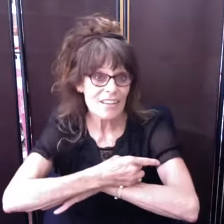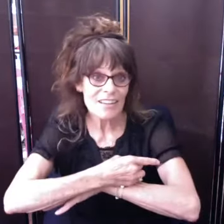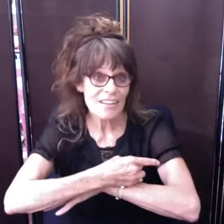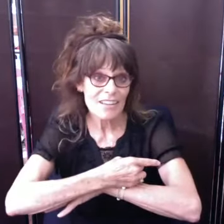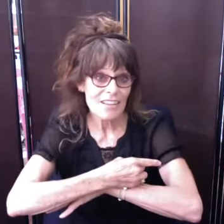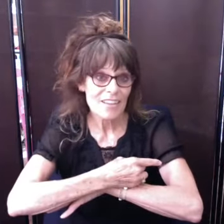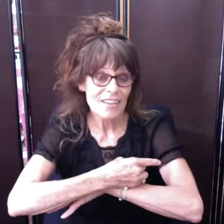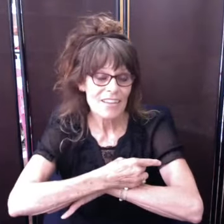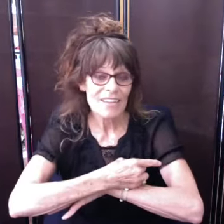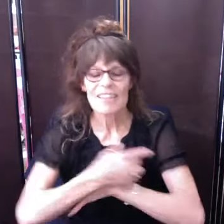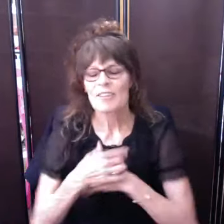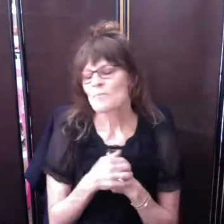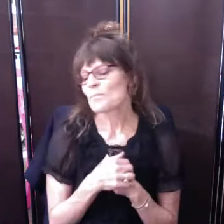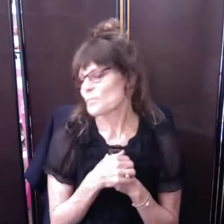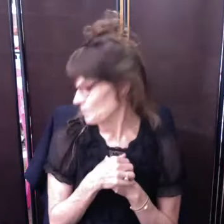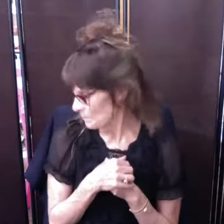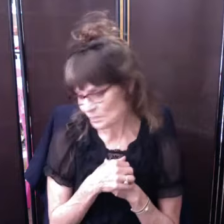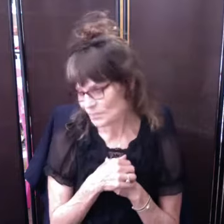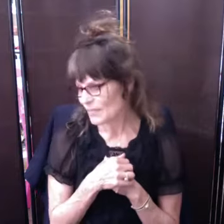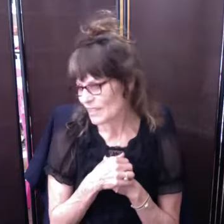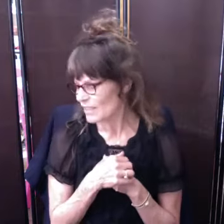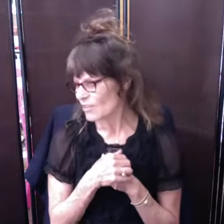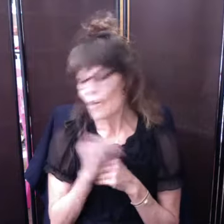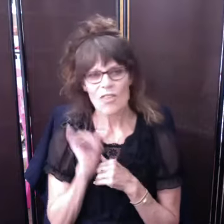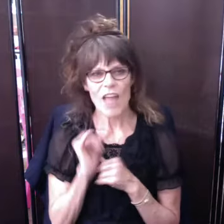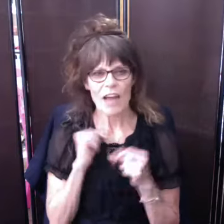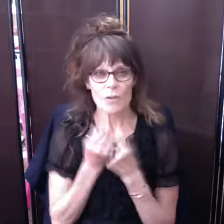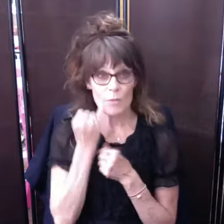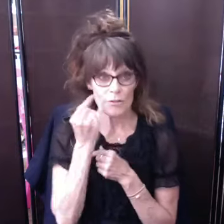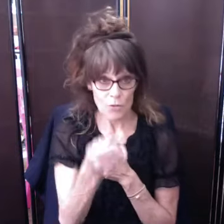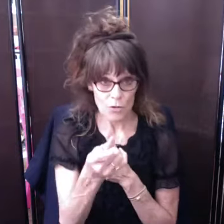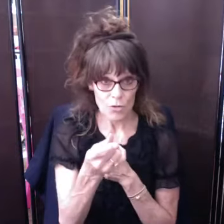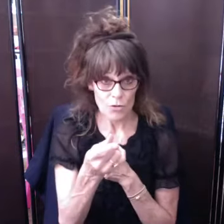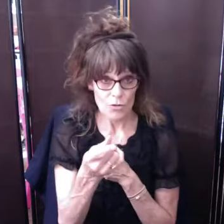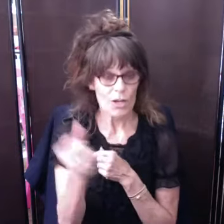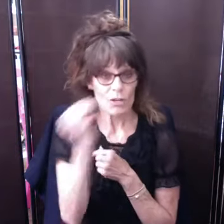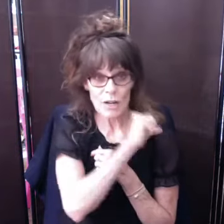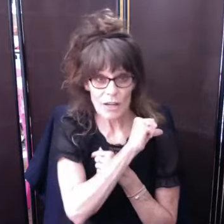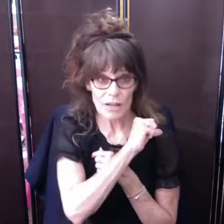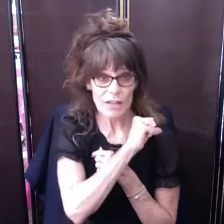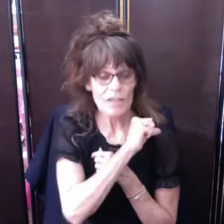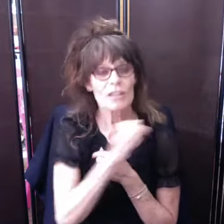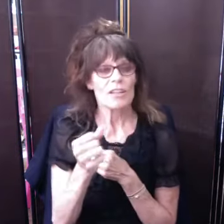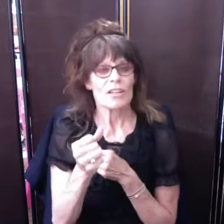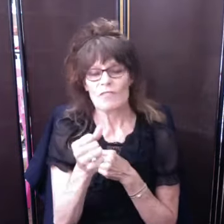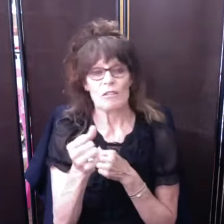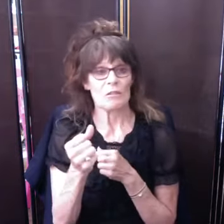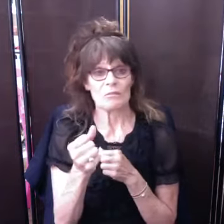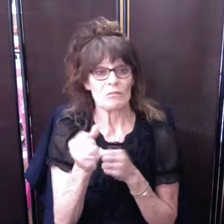And so, you know, the conscience of that group was, if you lost your sobriety, you lost your commitment. That's not a surprise. And people